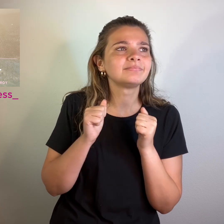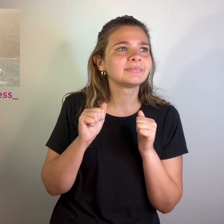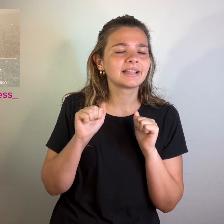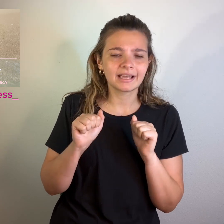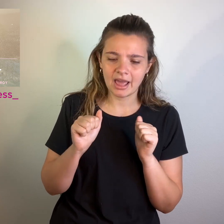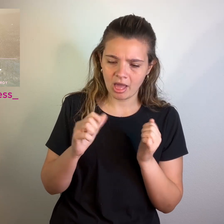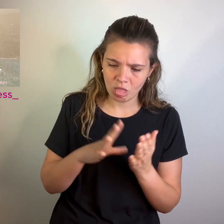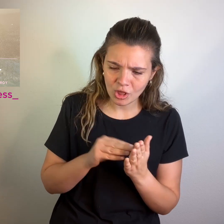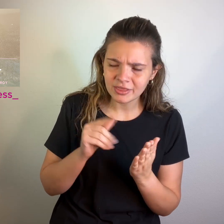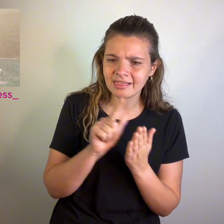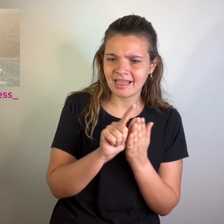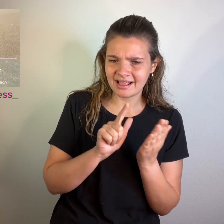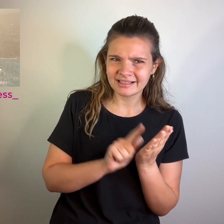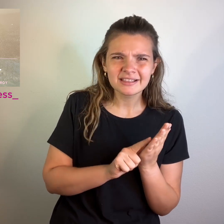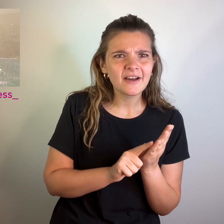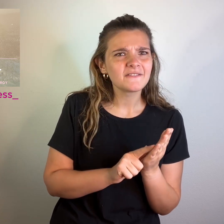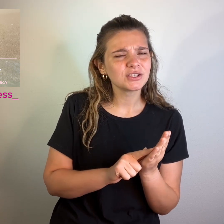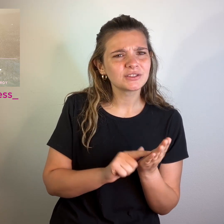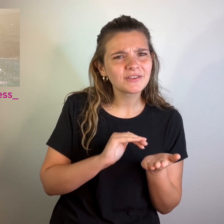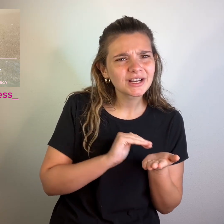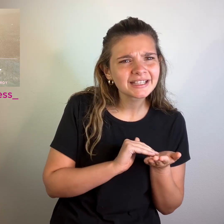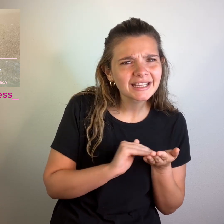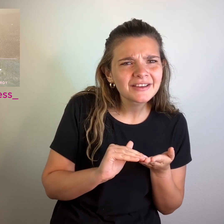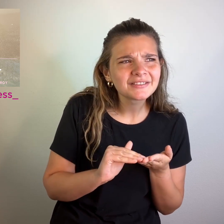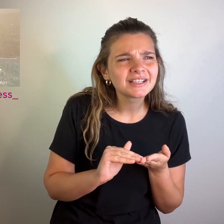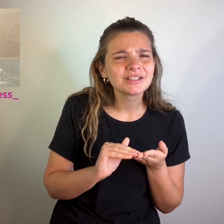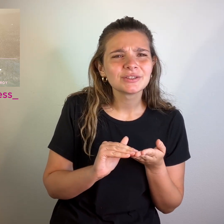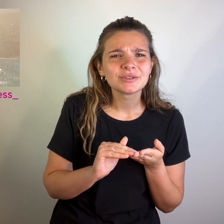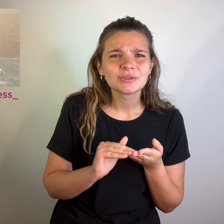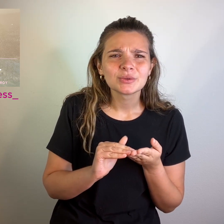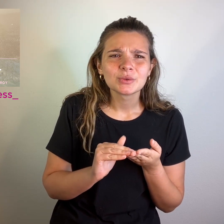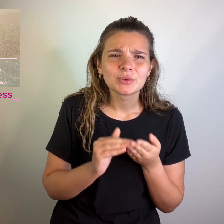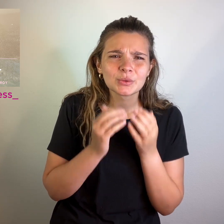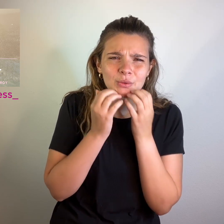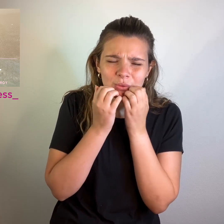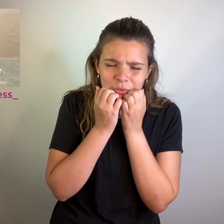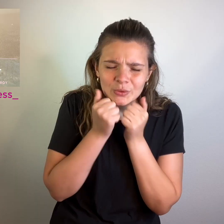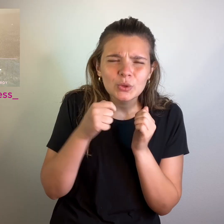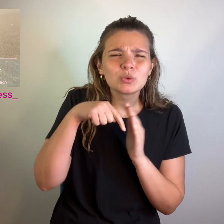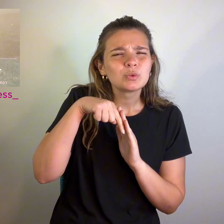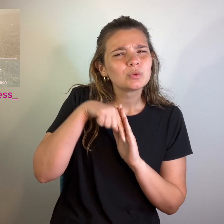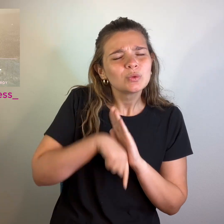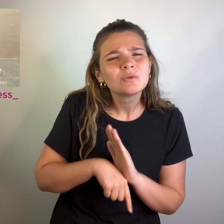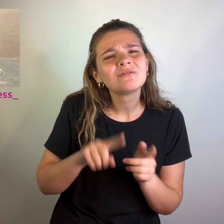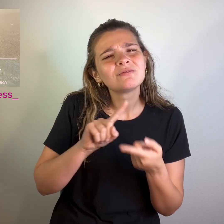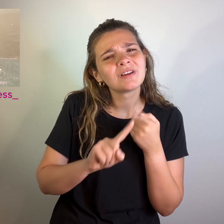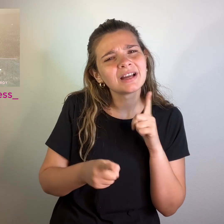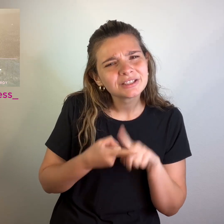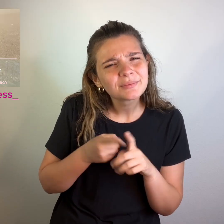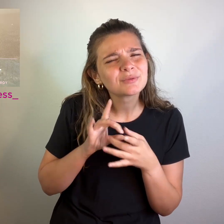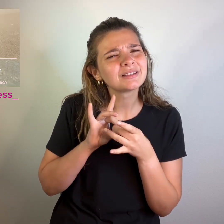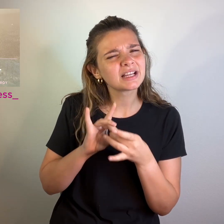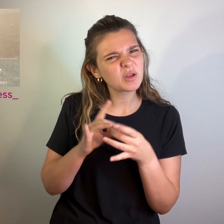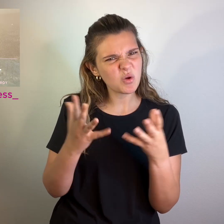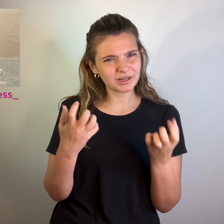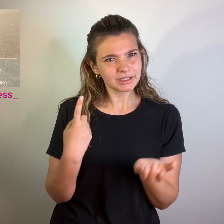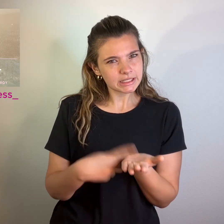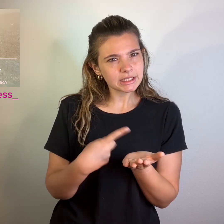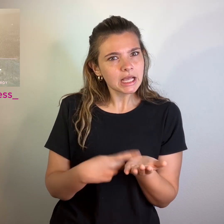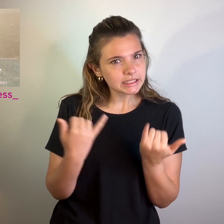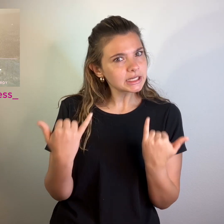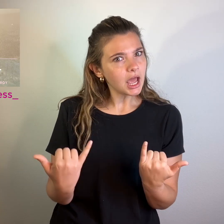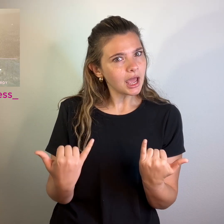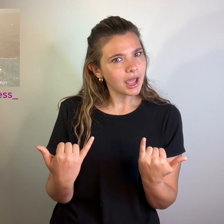forgiveness, compassion, true relationships and friendships. And that's something I really want to talk about on the podcast today,